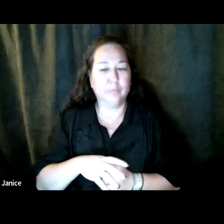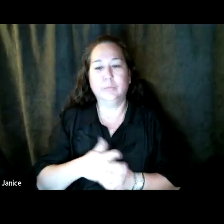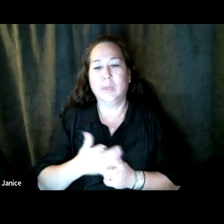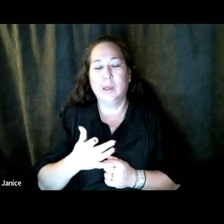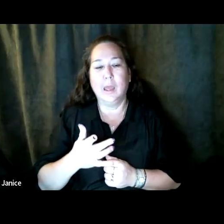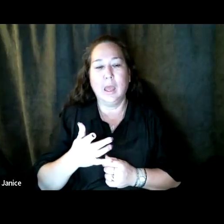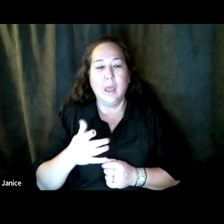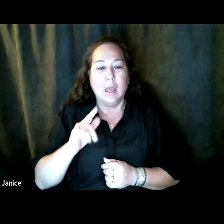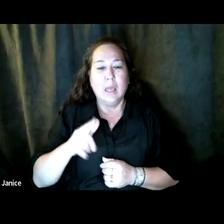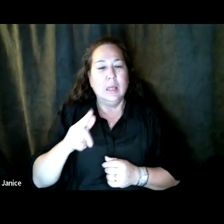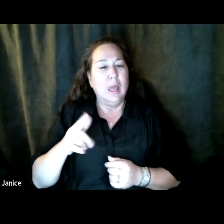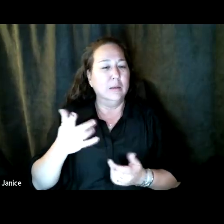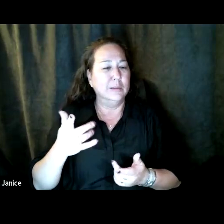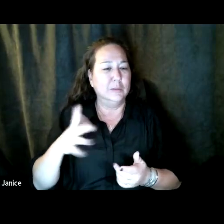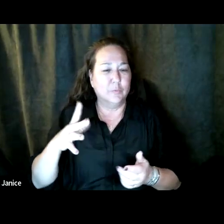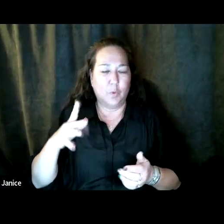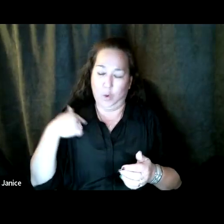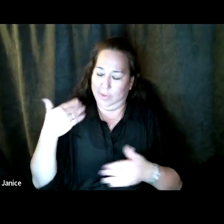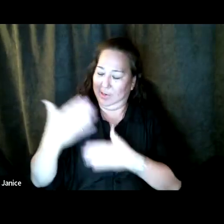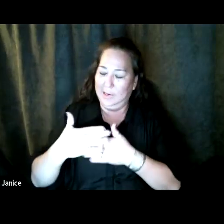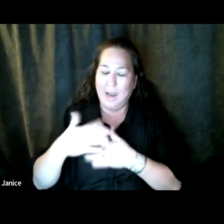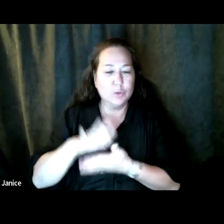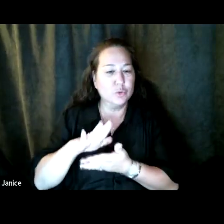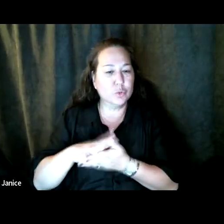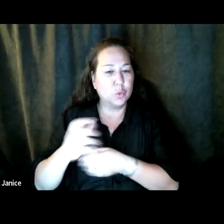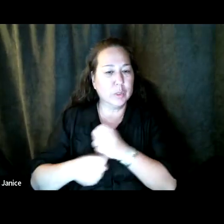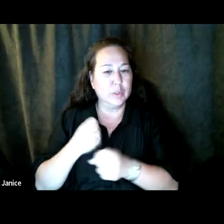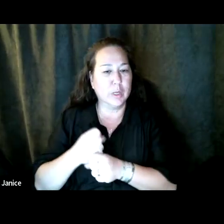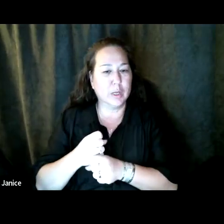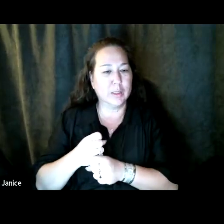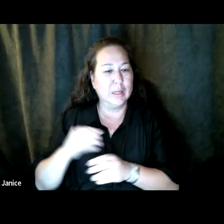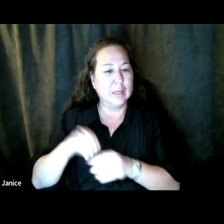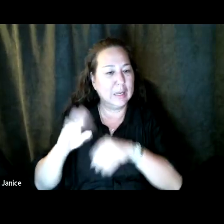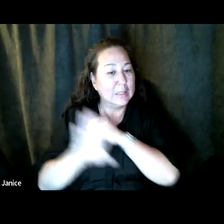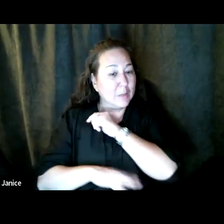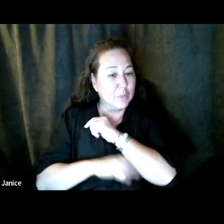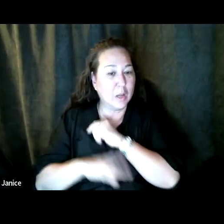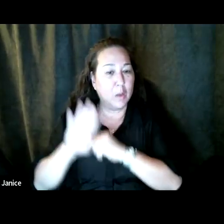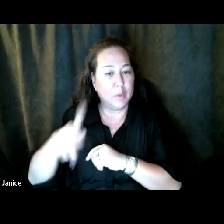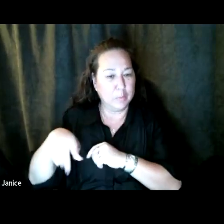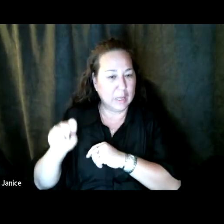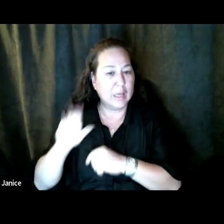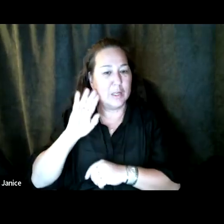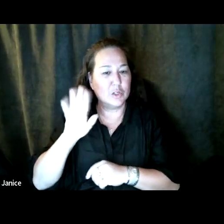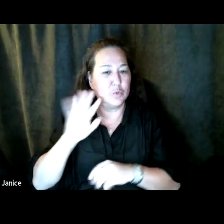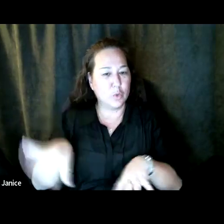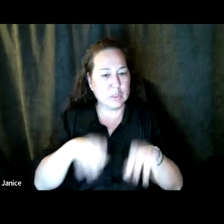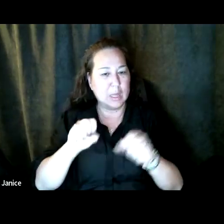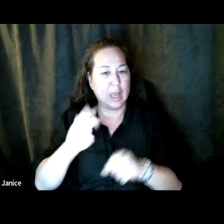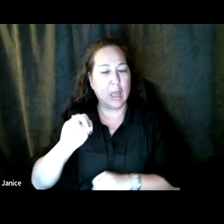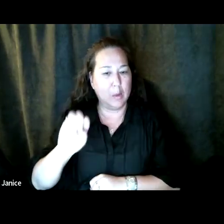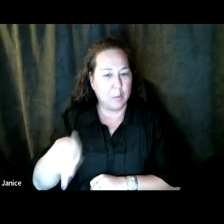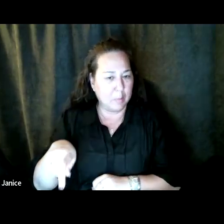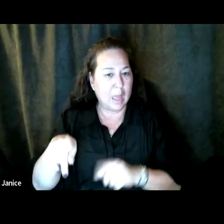changes to the exam school policy. In September, BPS students will take MAP testing, giving them extra practice over